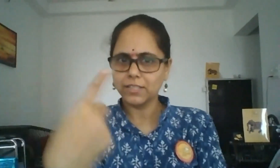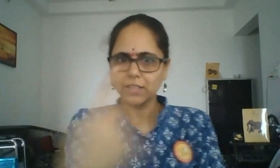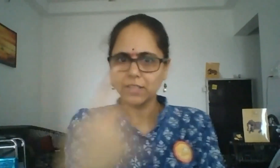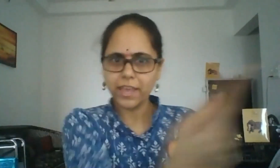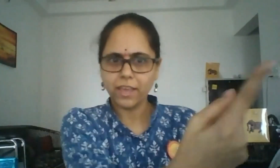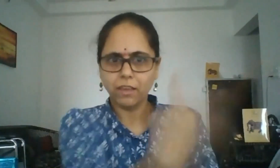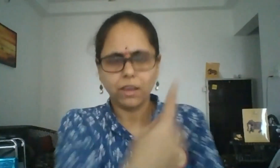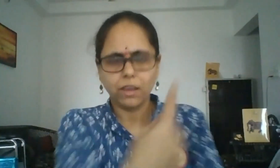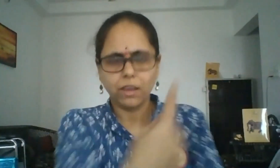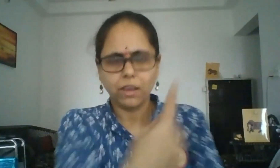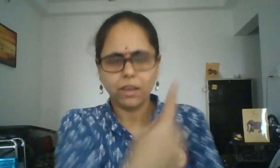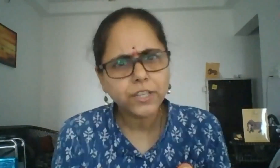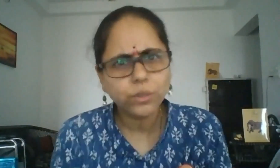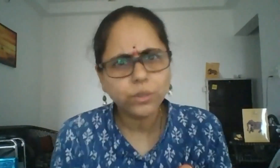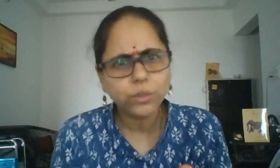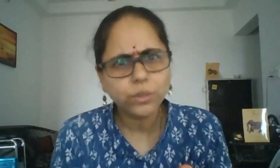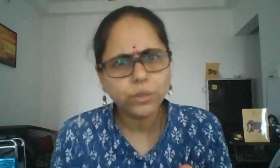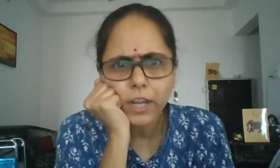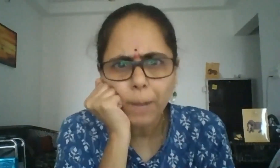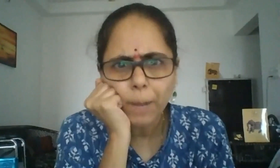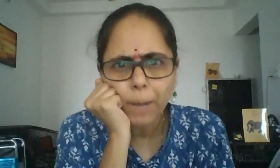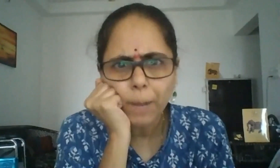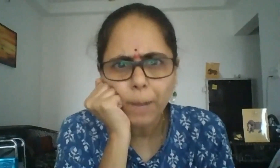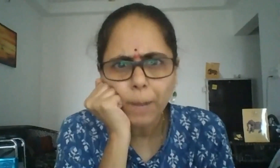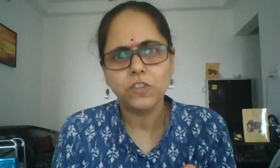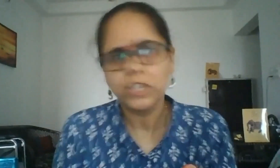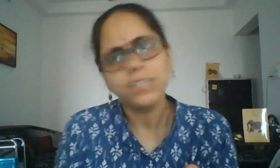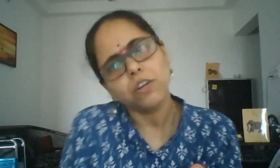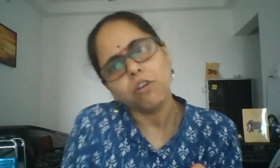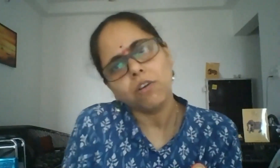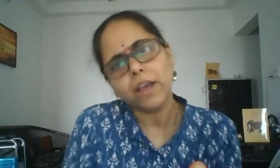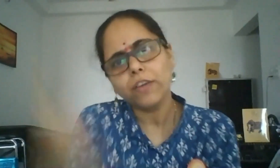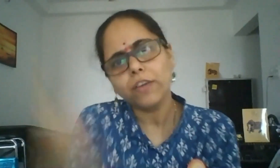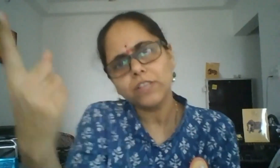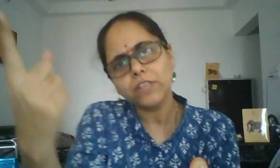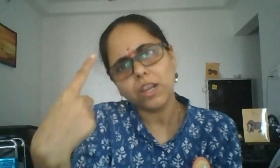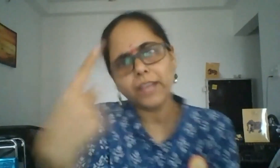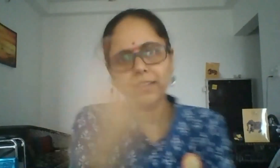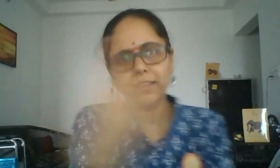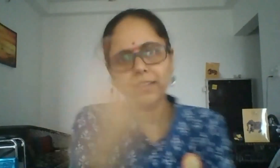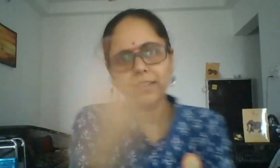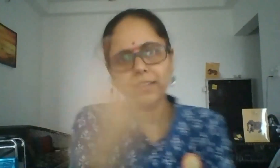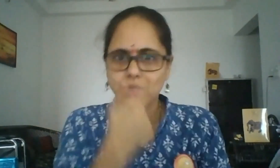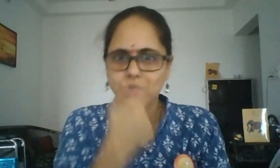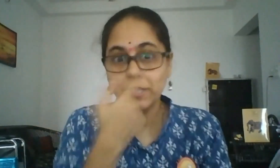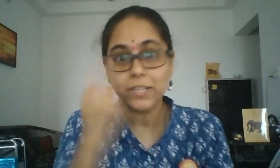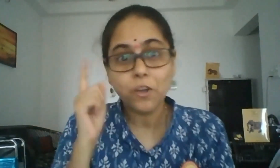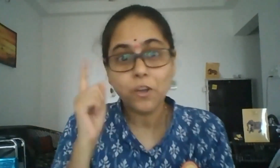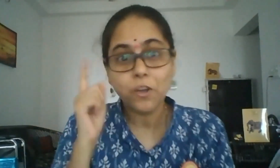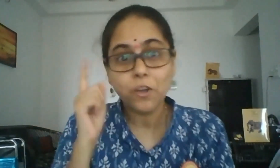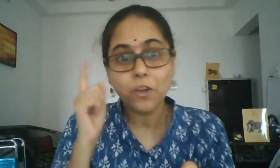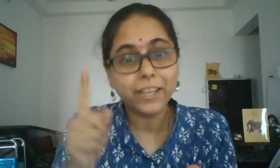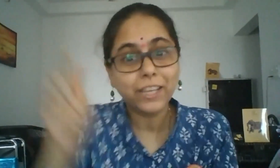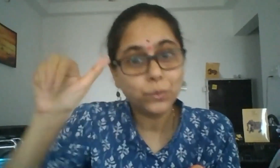hey. I said, you don't call her Amma? So he said, no, I always call like this. So I said, on the day you will